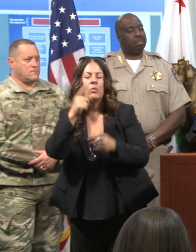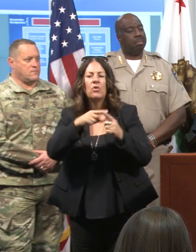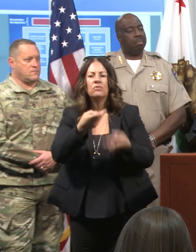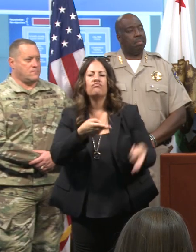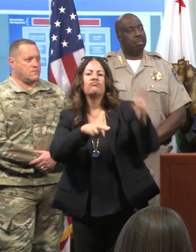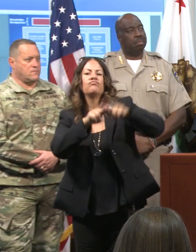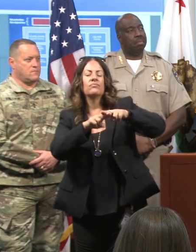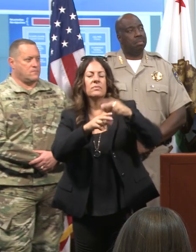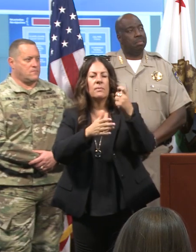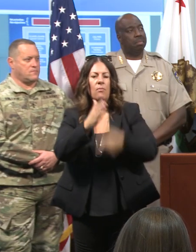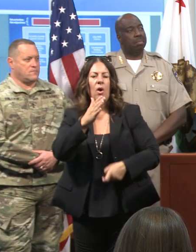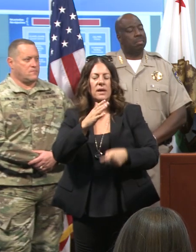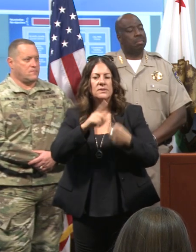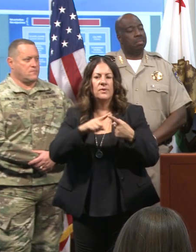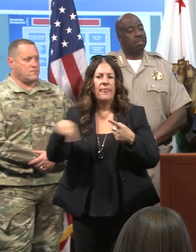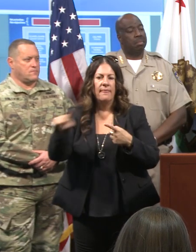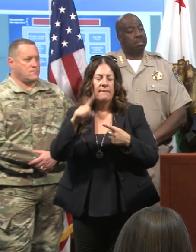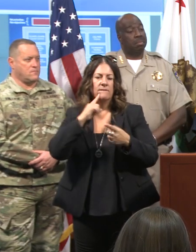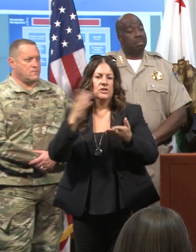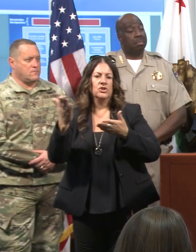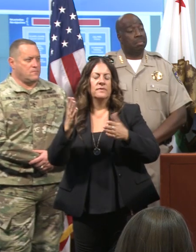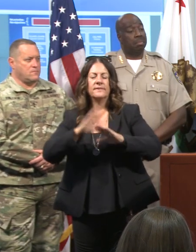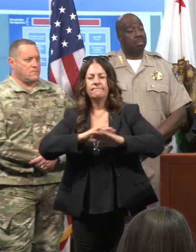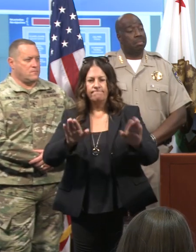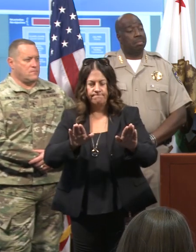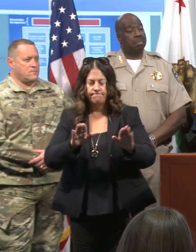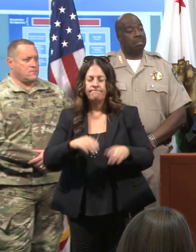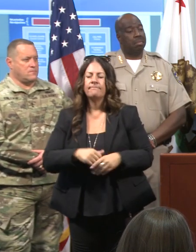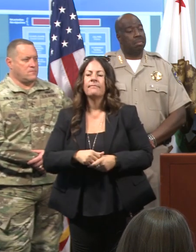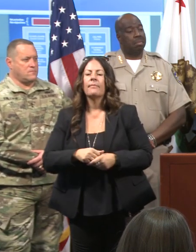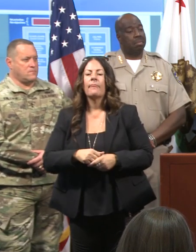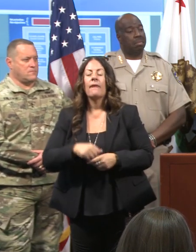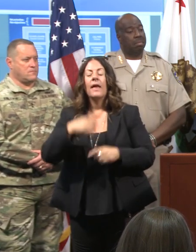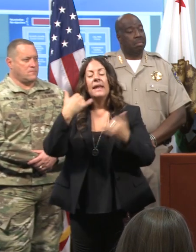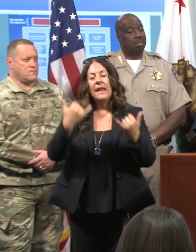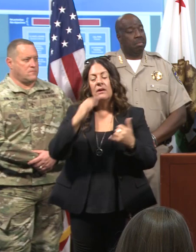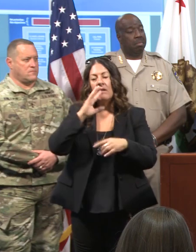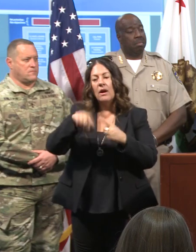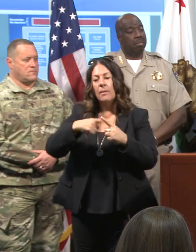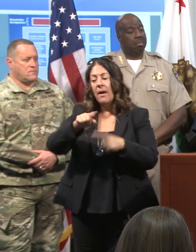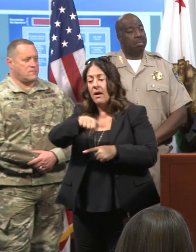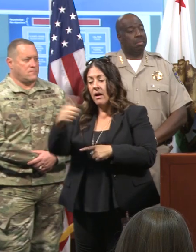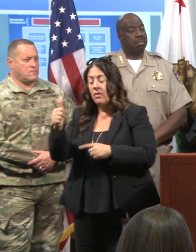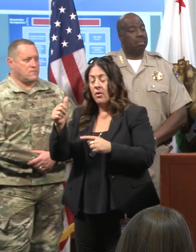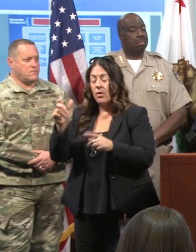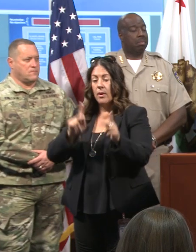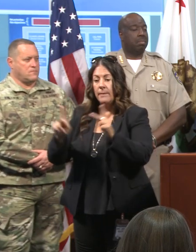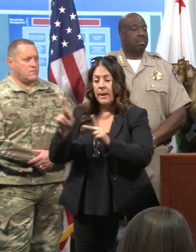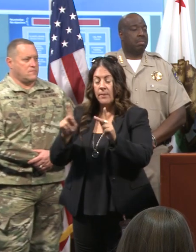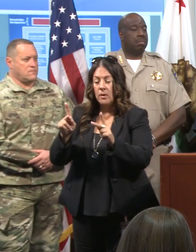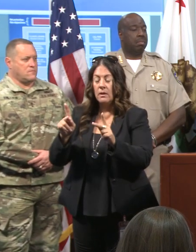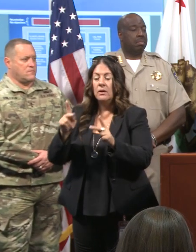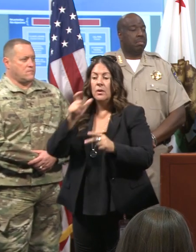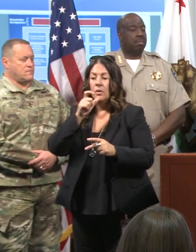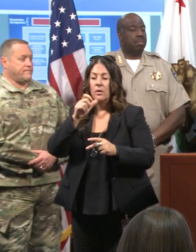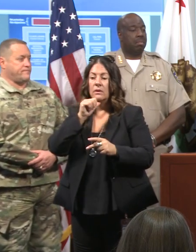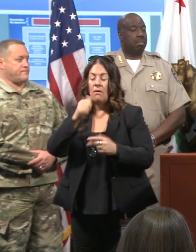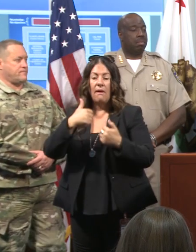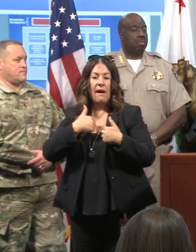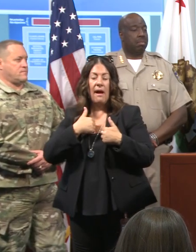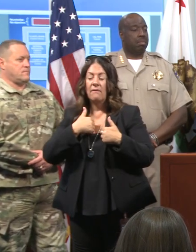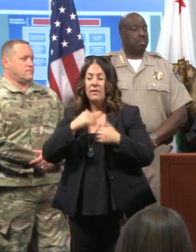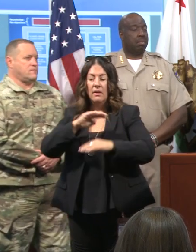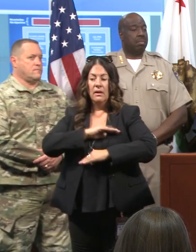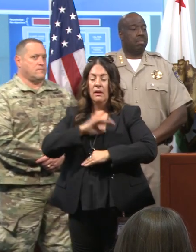So far, we're really kind of focusing on unmet needs. Let me just take a moment to thank our private